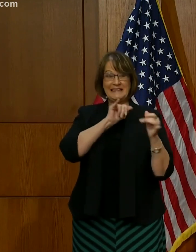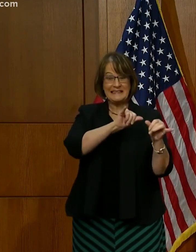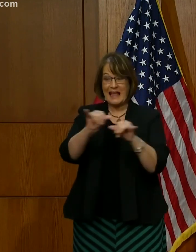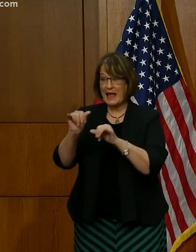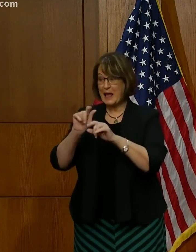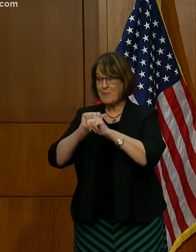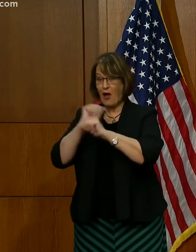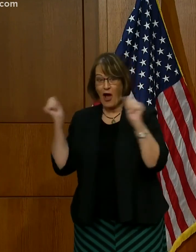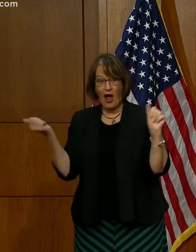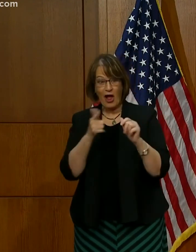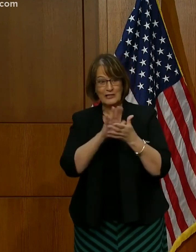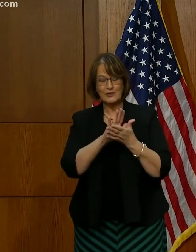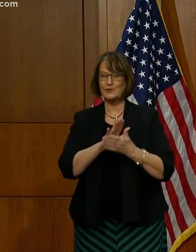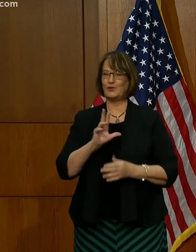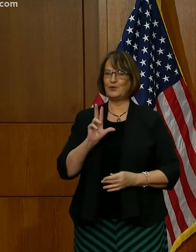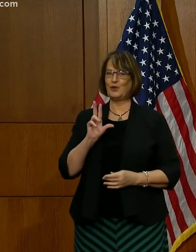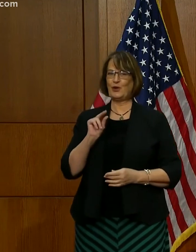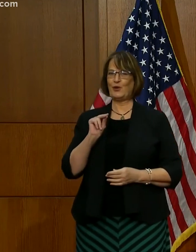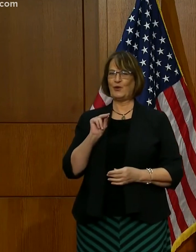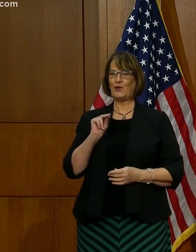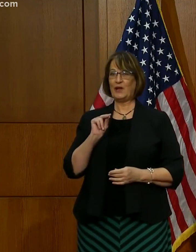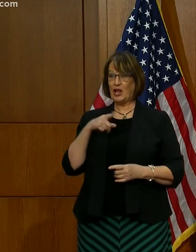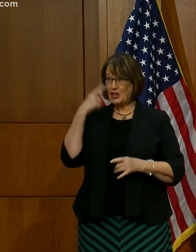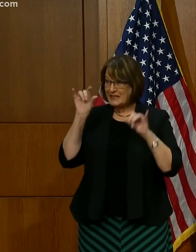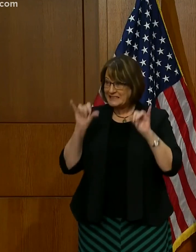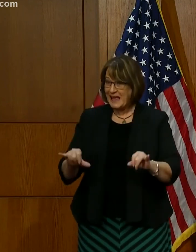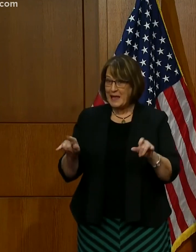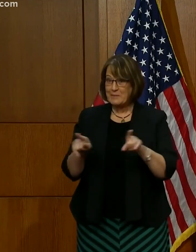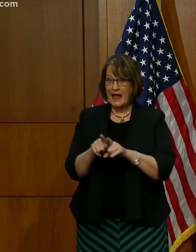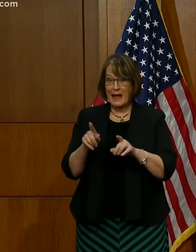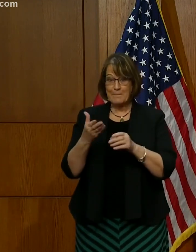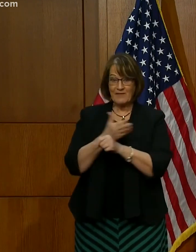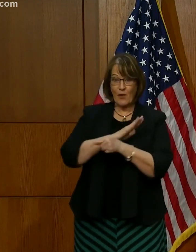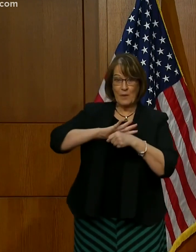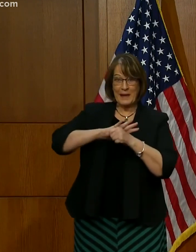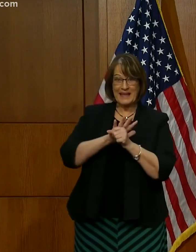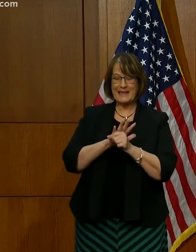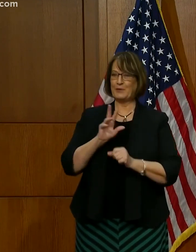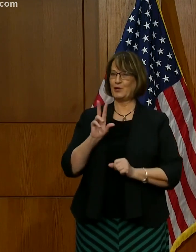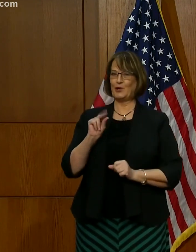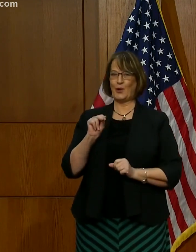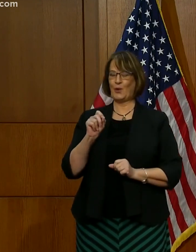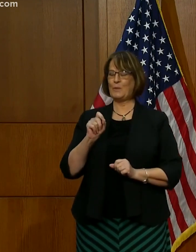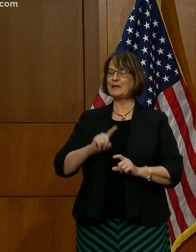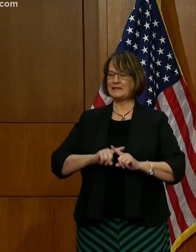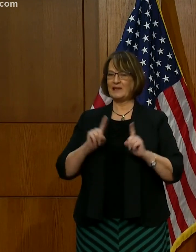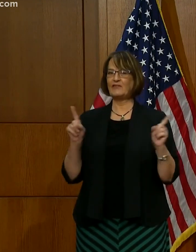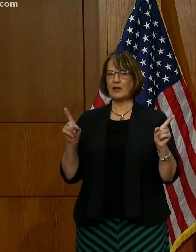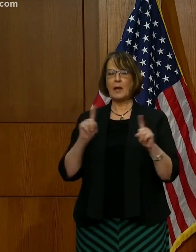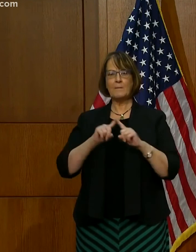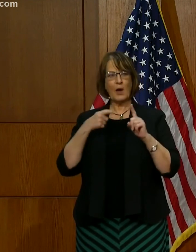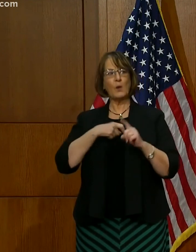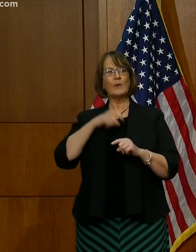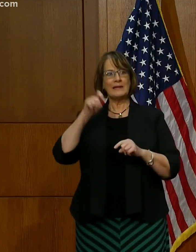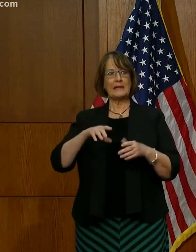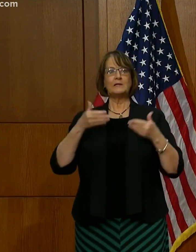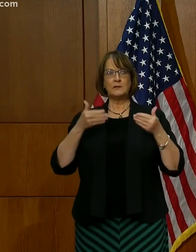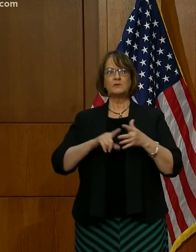as school did a year ago before this pandemic began. But we need to make a start. We can do